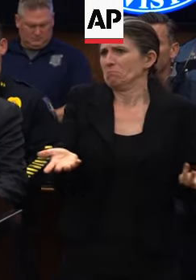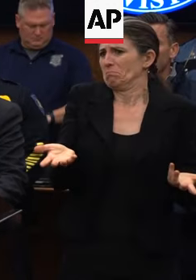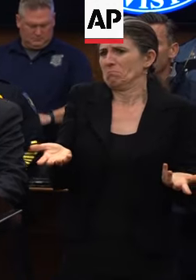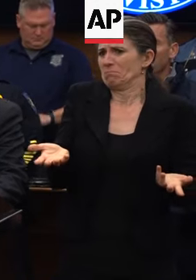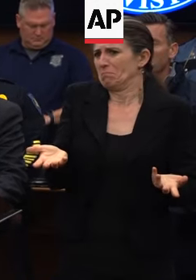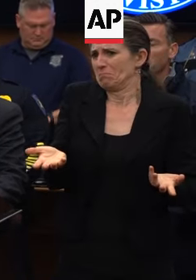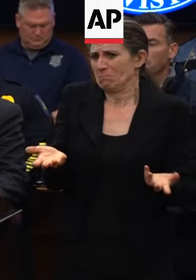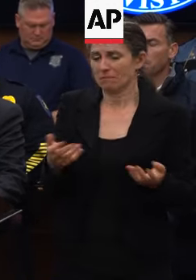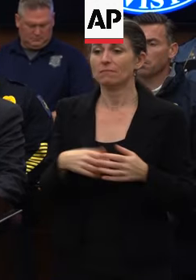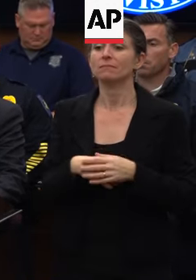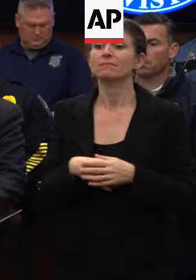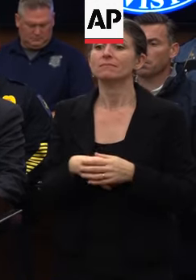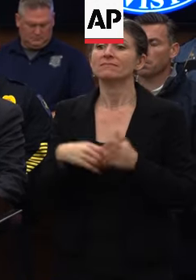times,